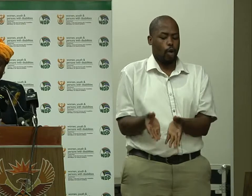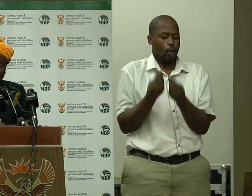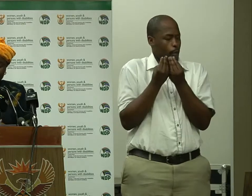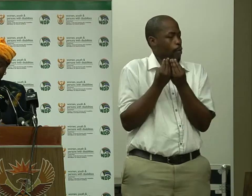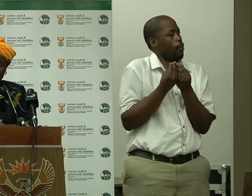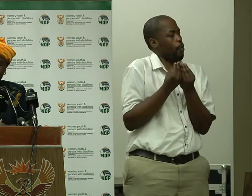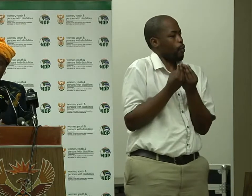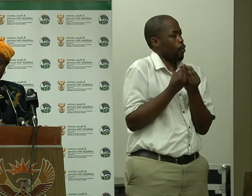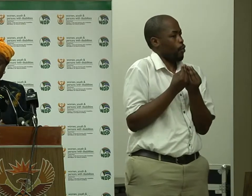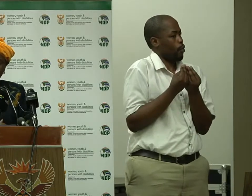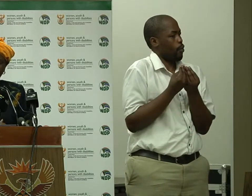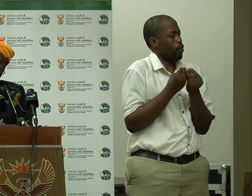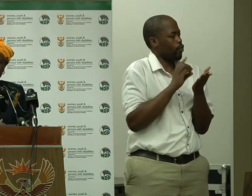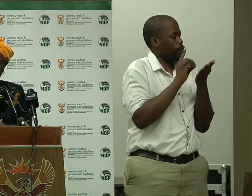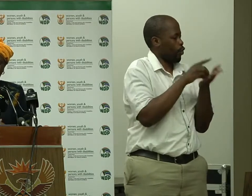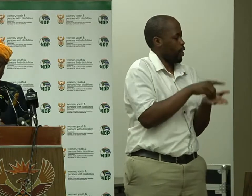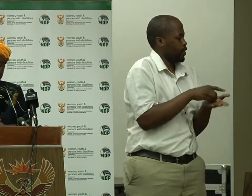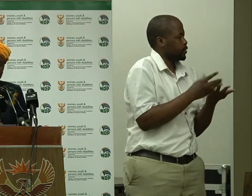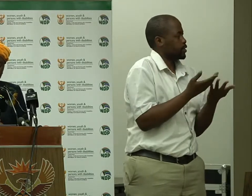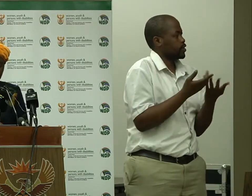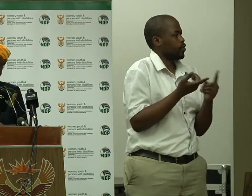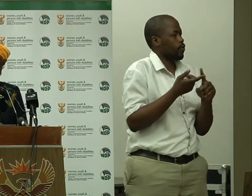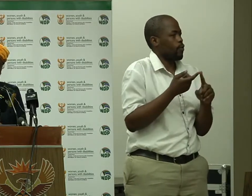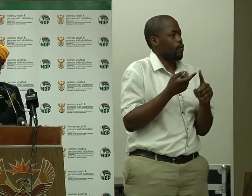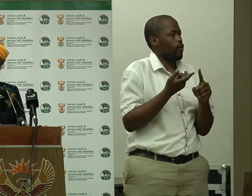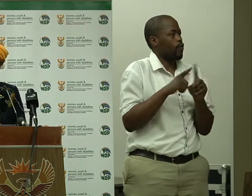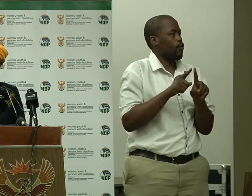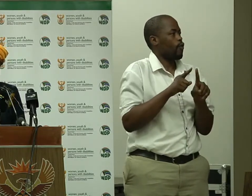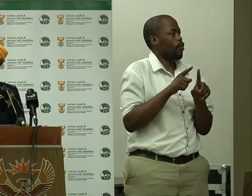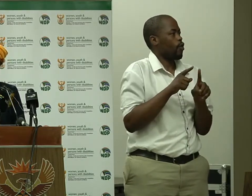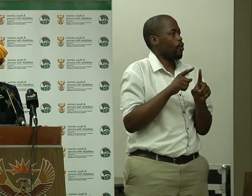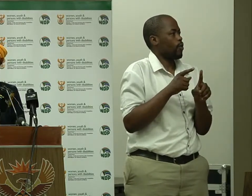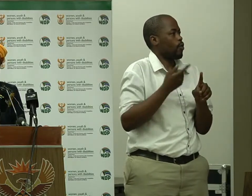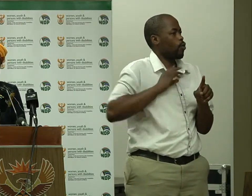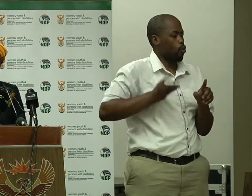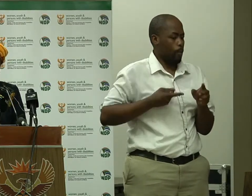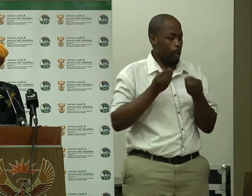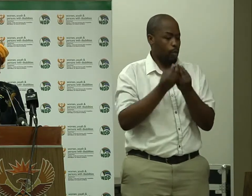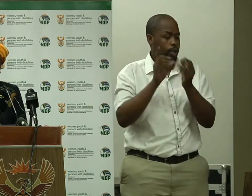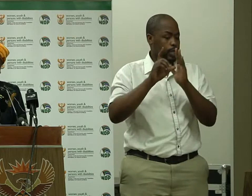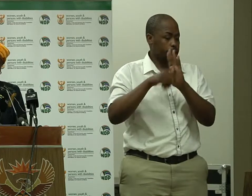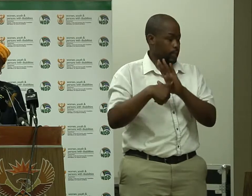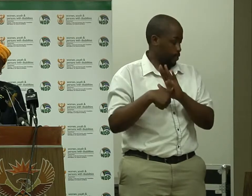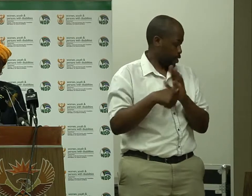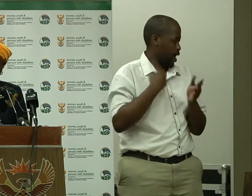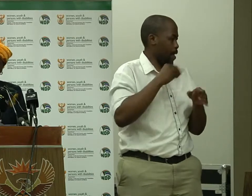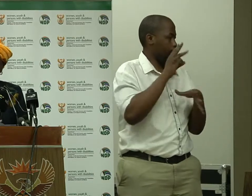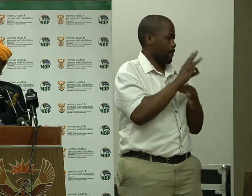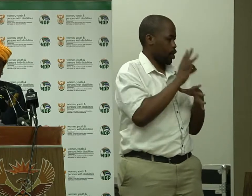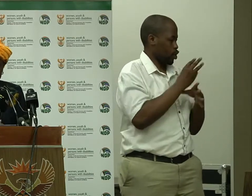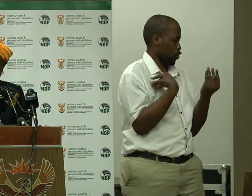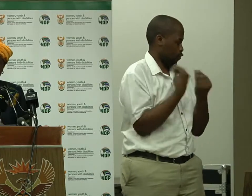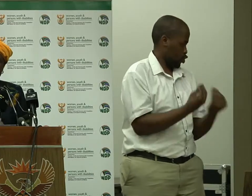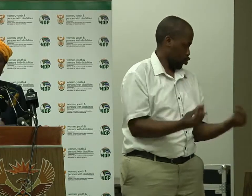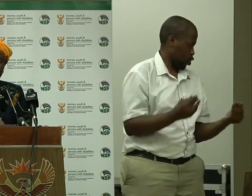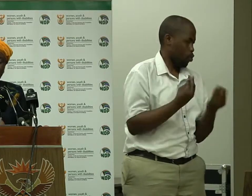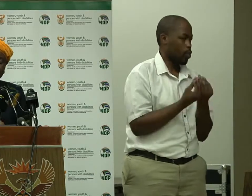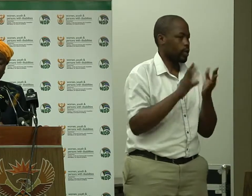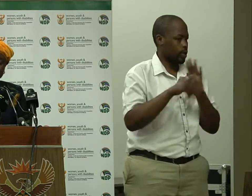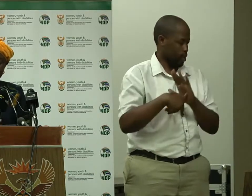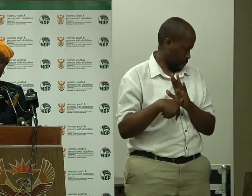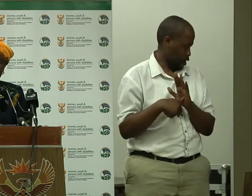of sanitary products which counted women with disabilities and mothers of children with